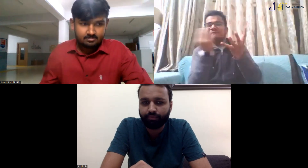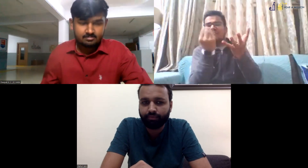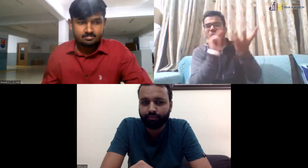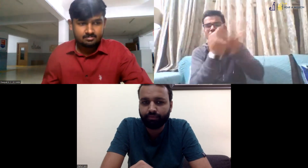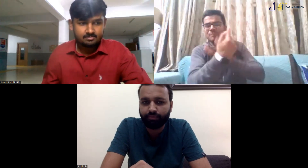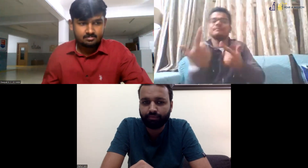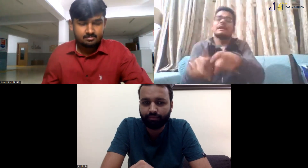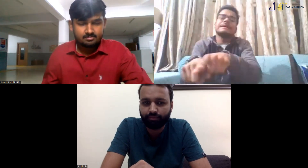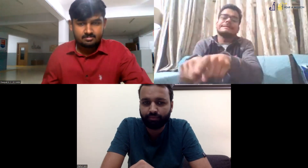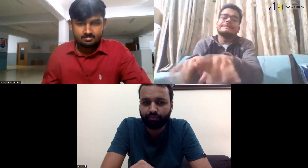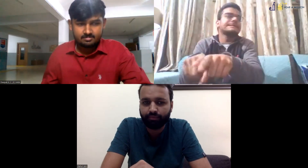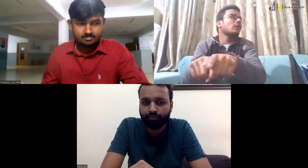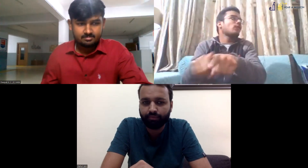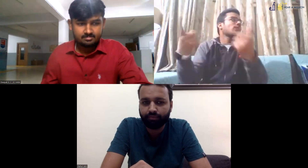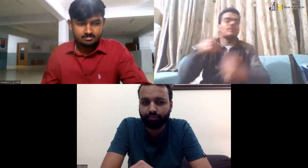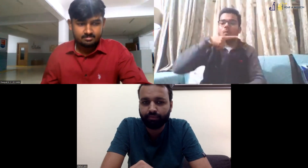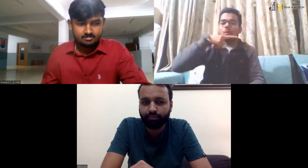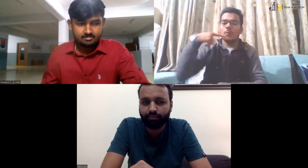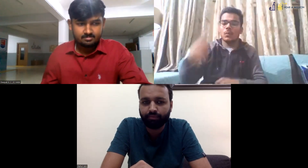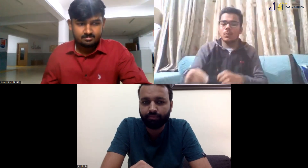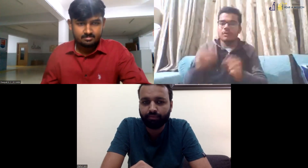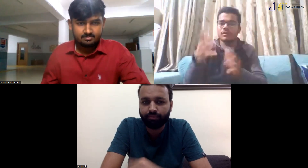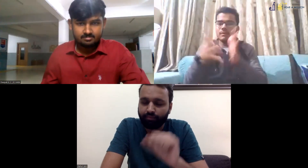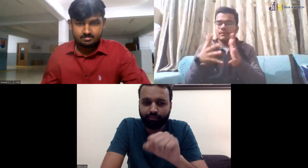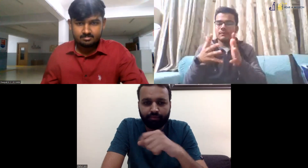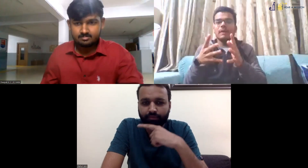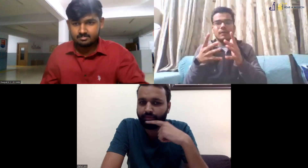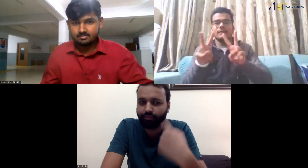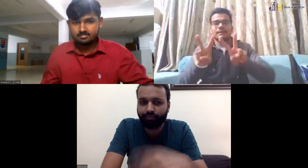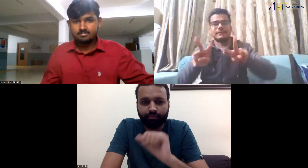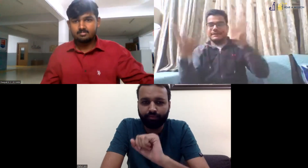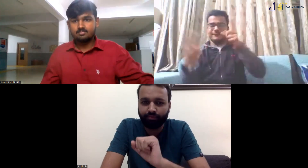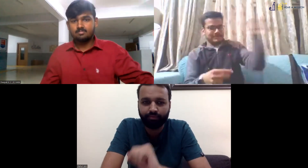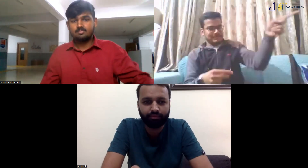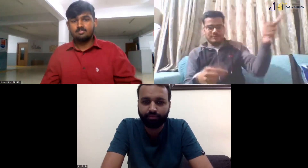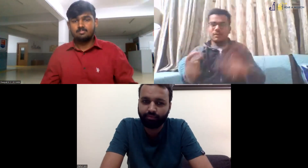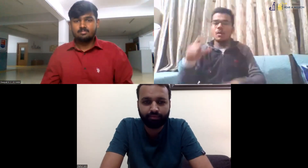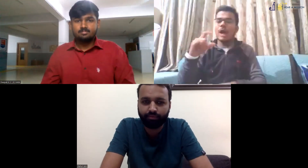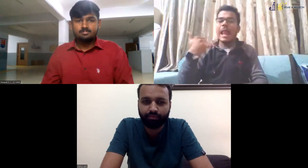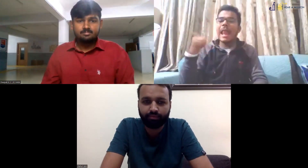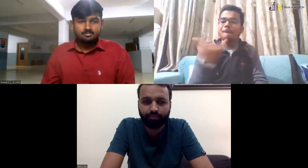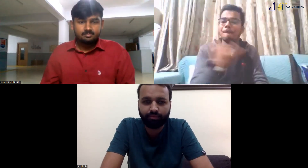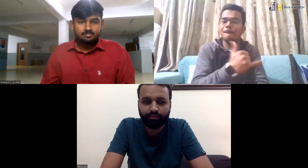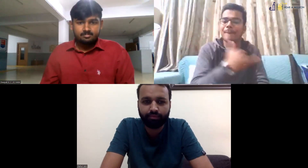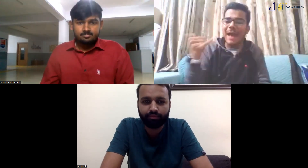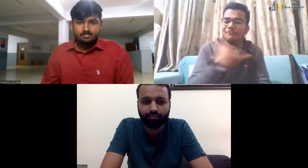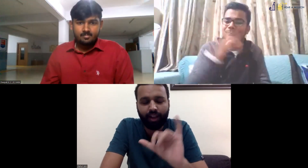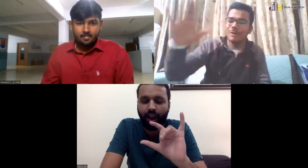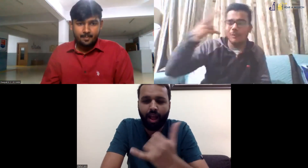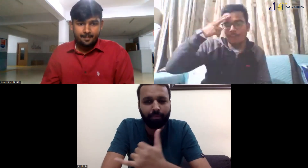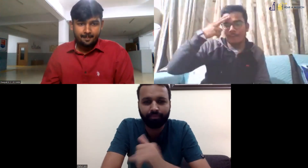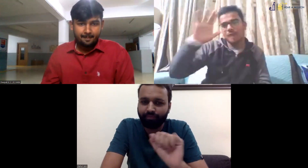So for example, if I know, international, if I know ASL also, if I give an example, for example, Russia, it's a very different kind